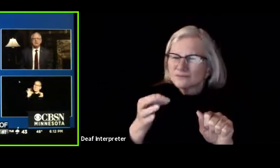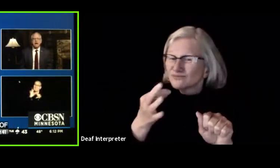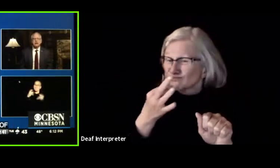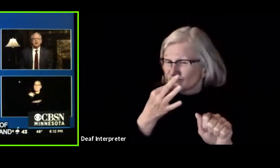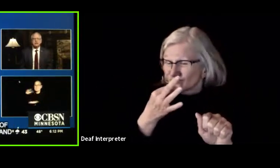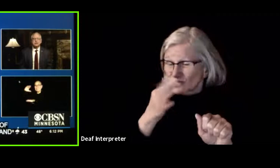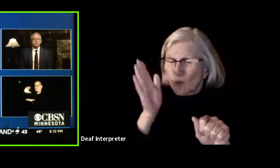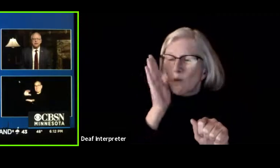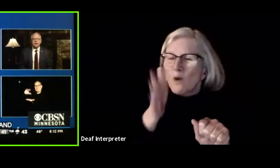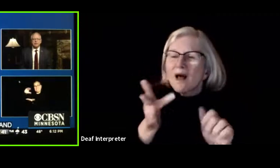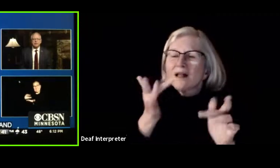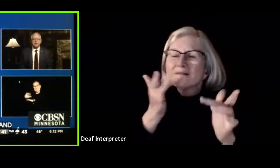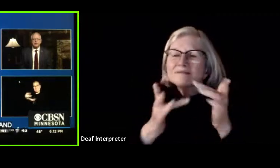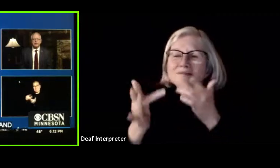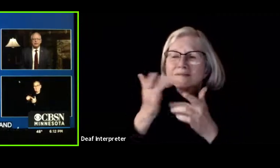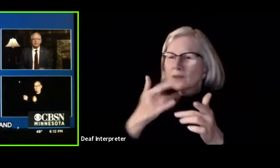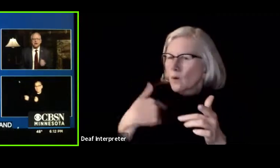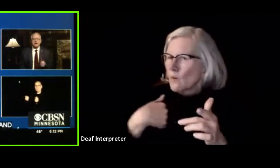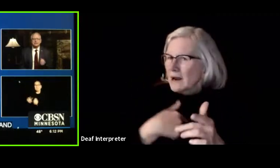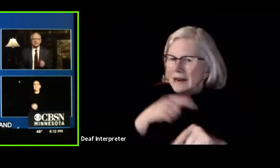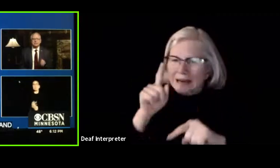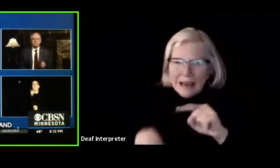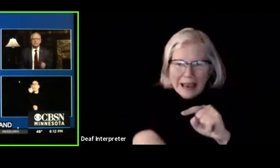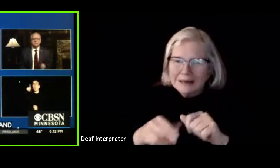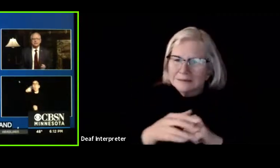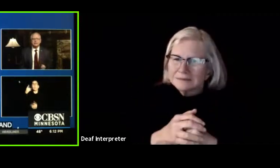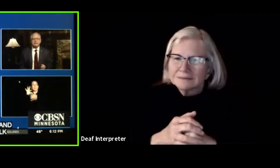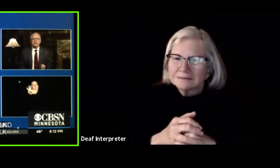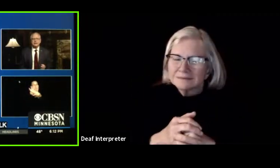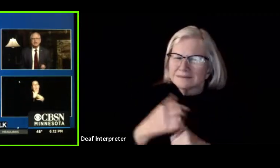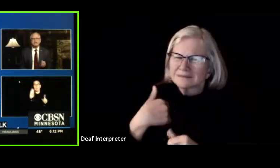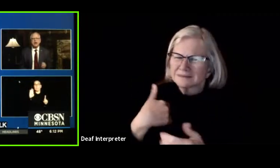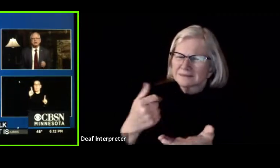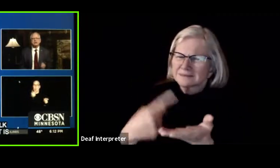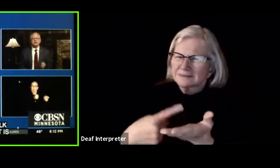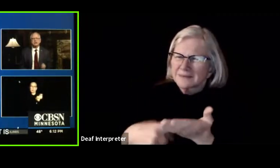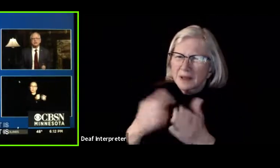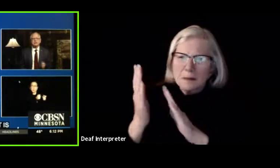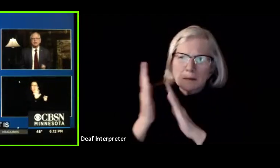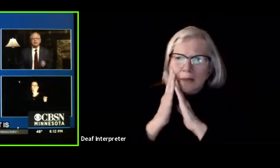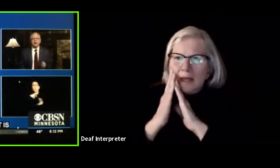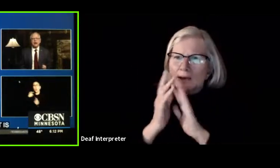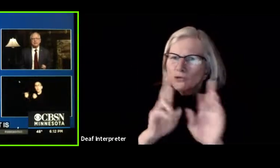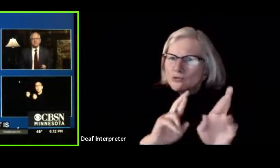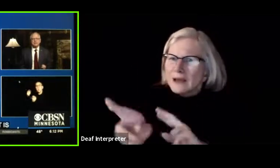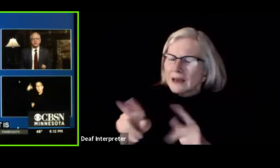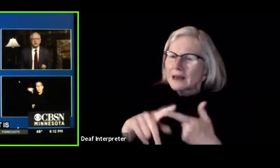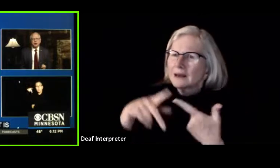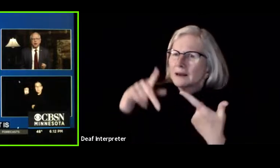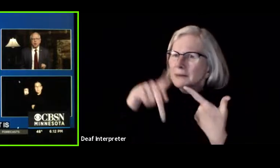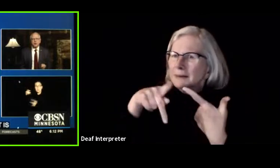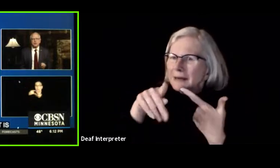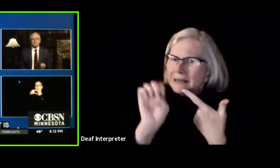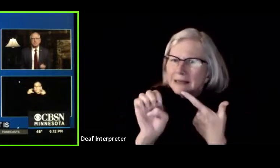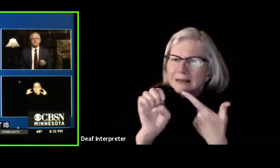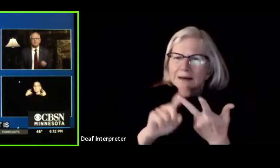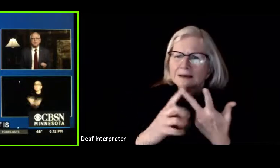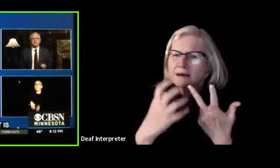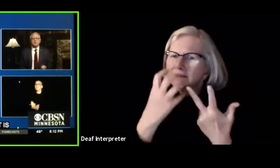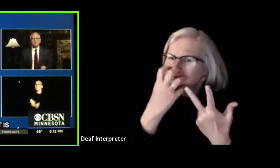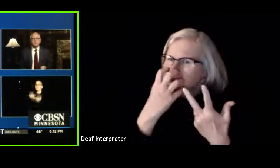it's not just the beds. It's not just the PPE. It's not just the supplemental oxygen or some